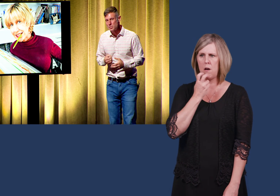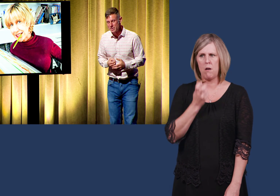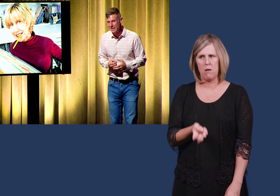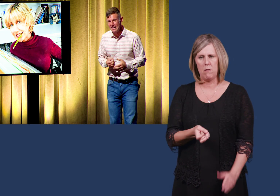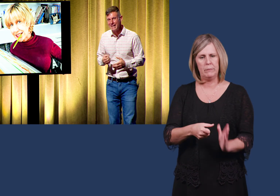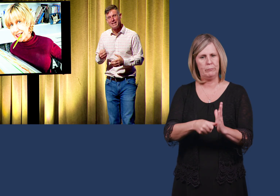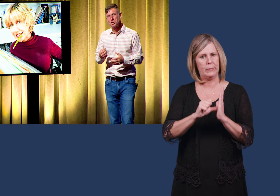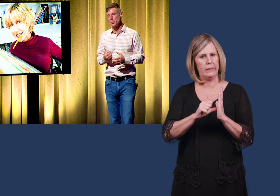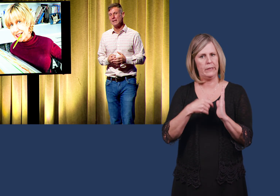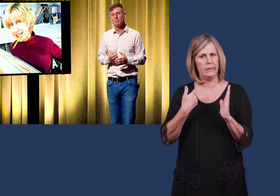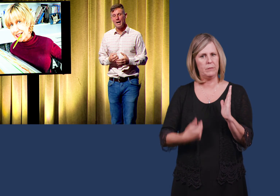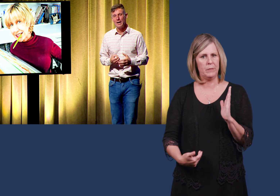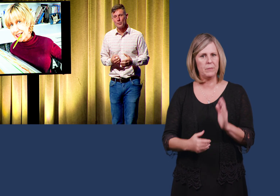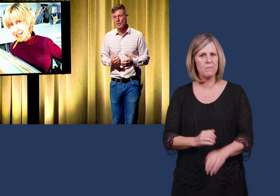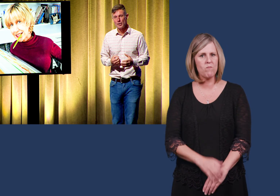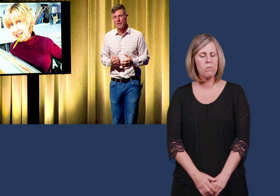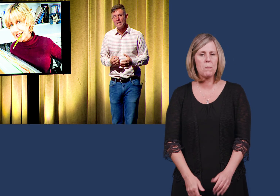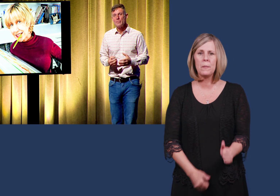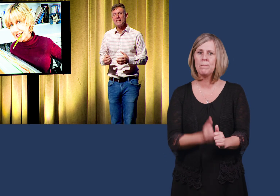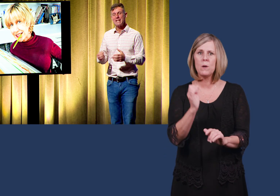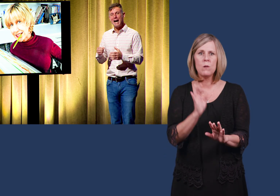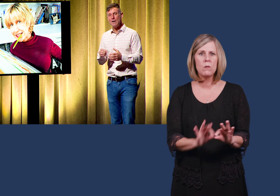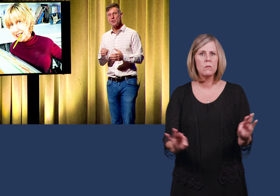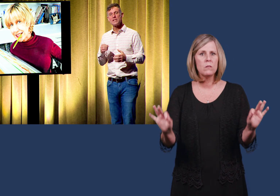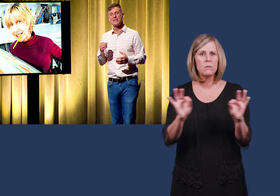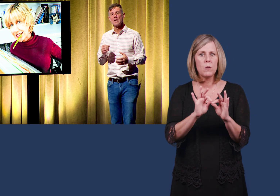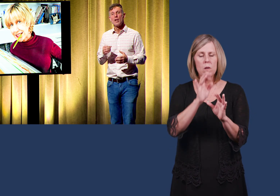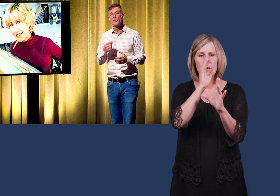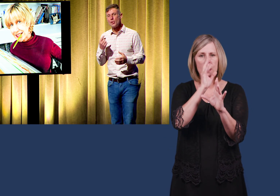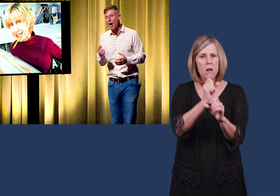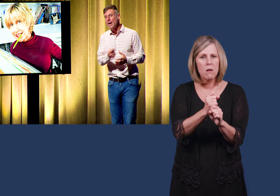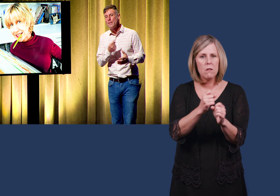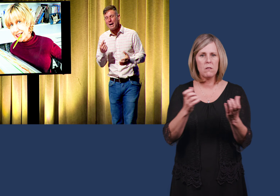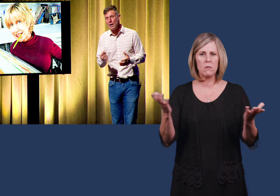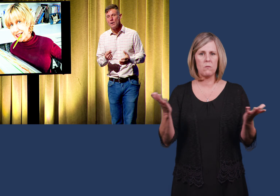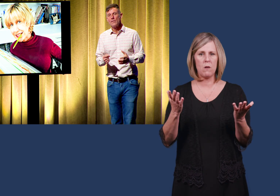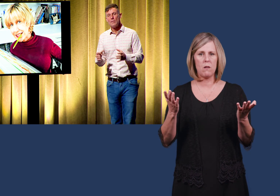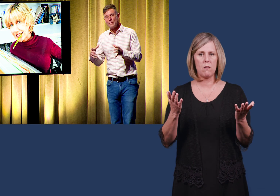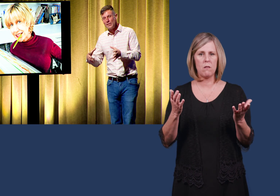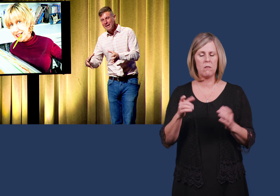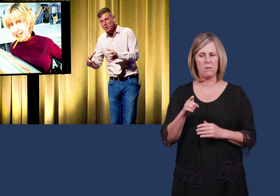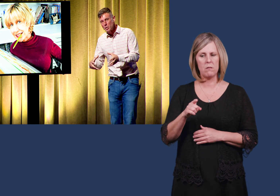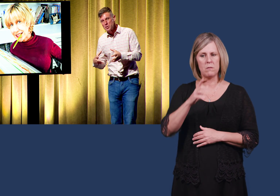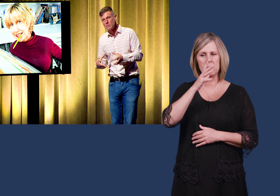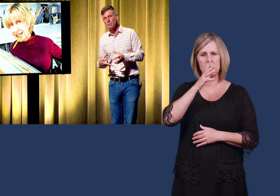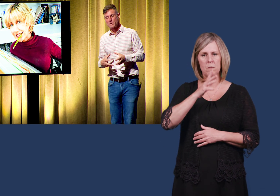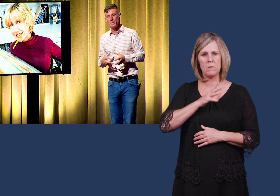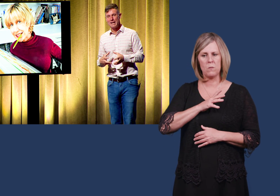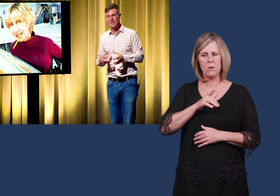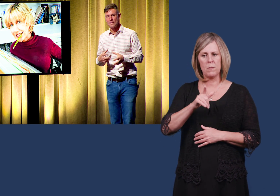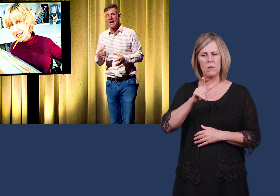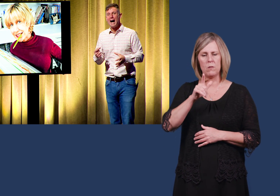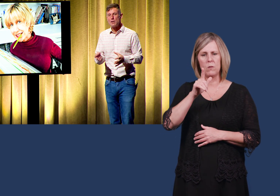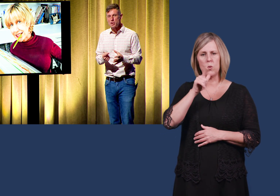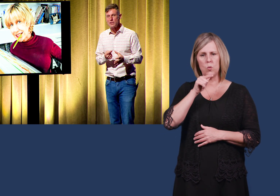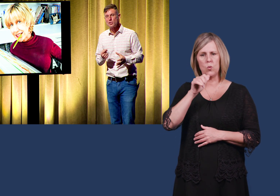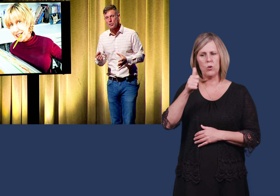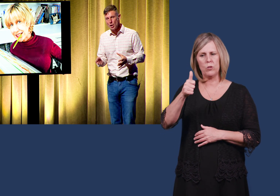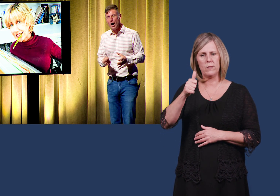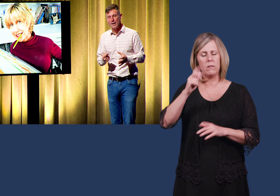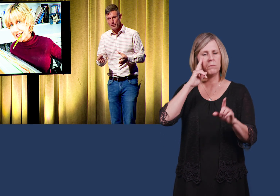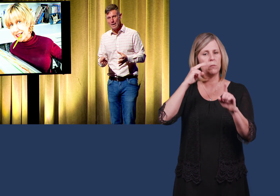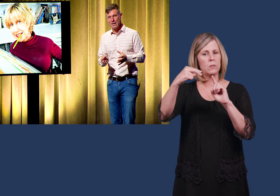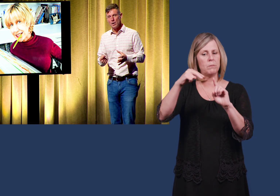most interested in and intrigued by with her is how she has thought about, from a very Christian perspective, how she